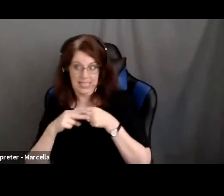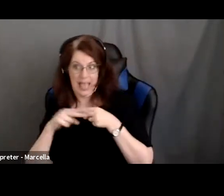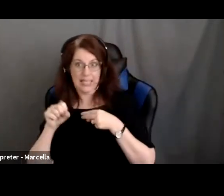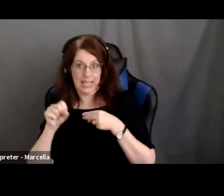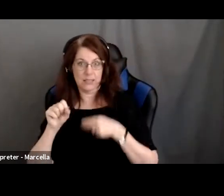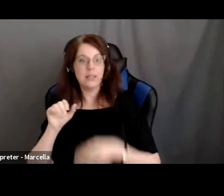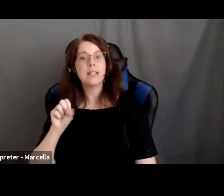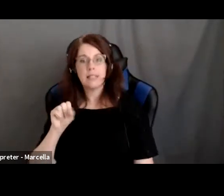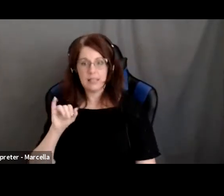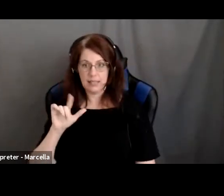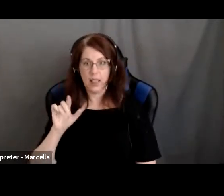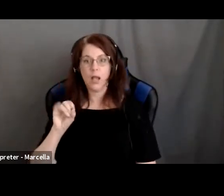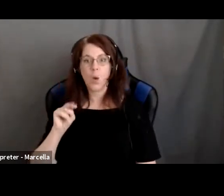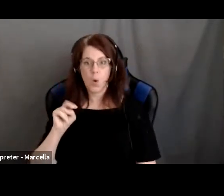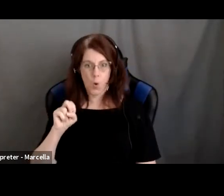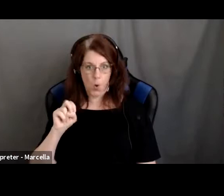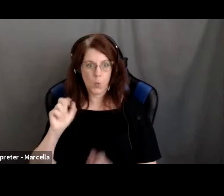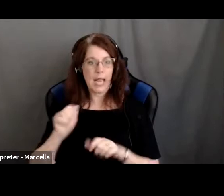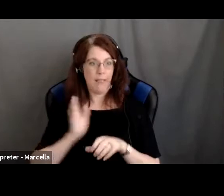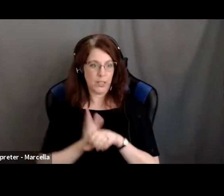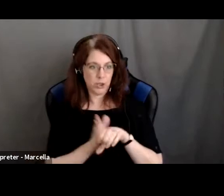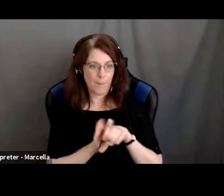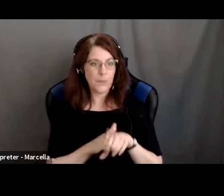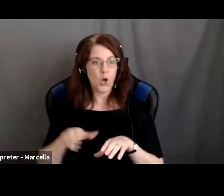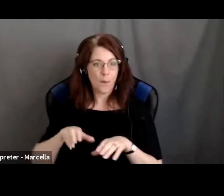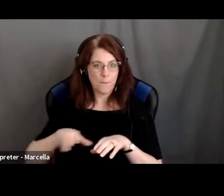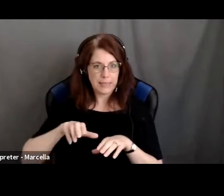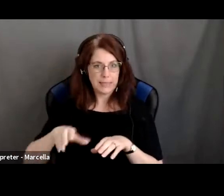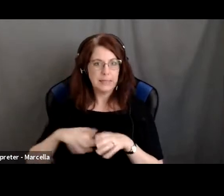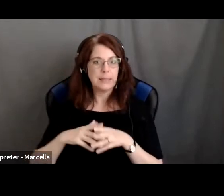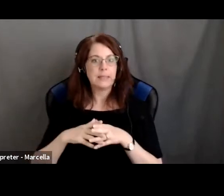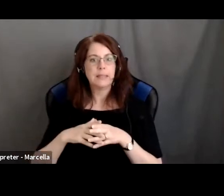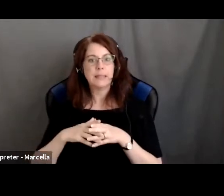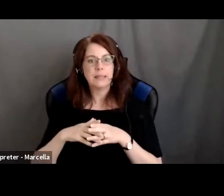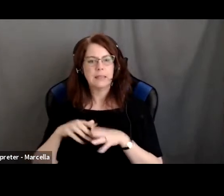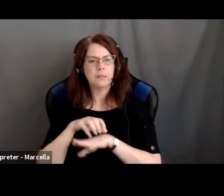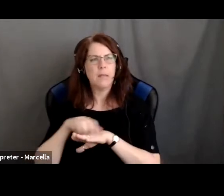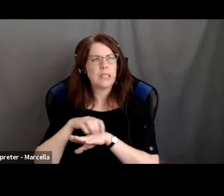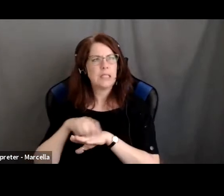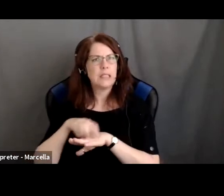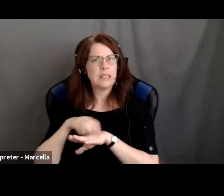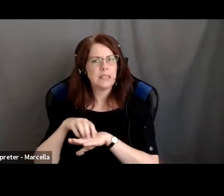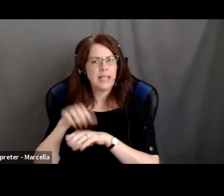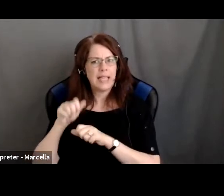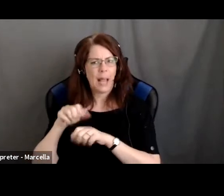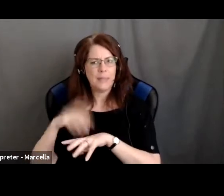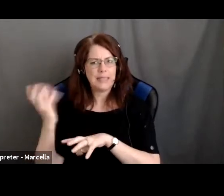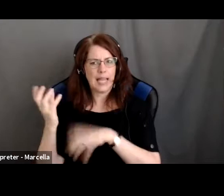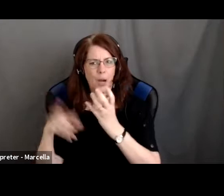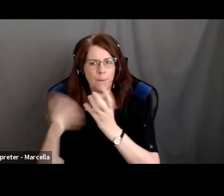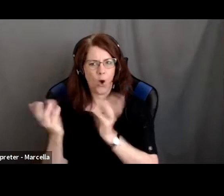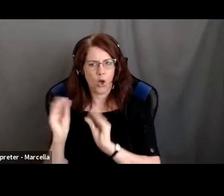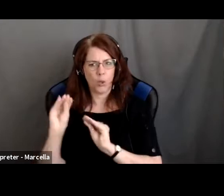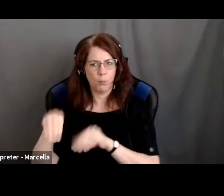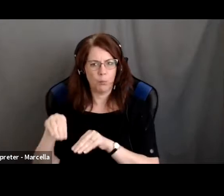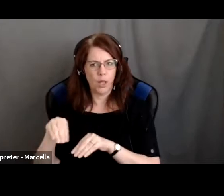silicone mats can be put in the dishwasher. That chopper, the mandolin can be disassembled and put in the